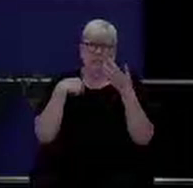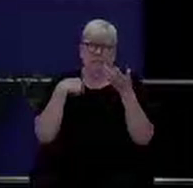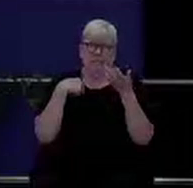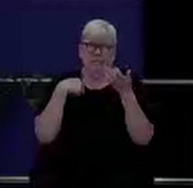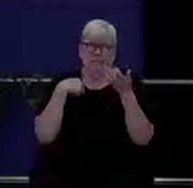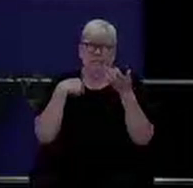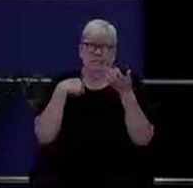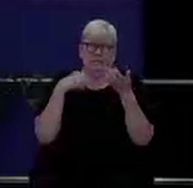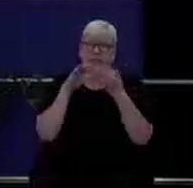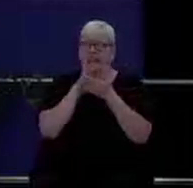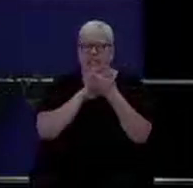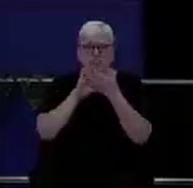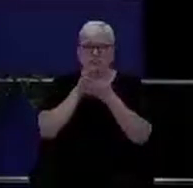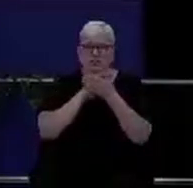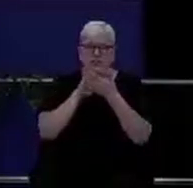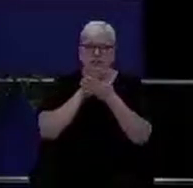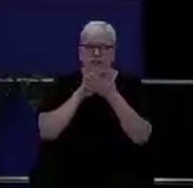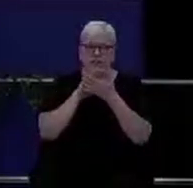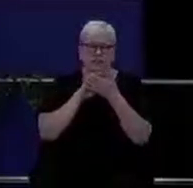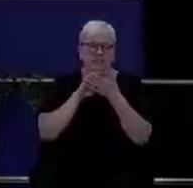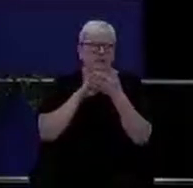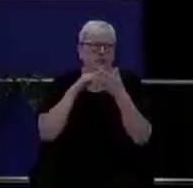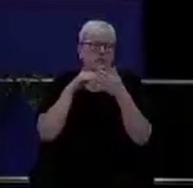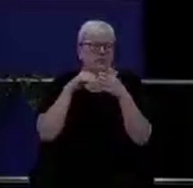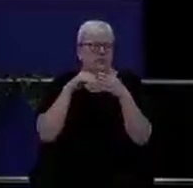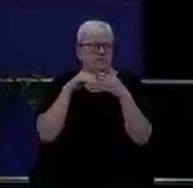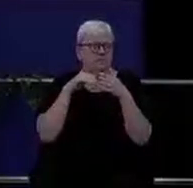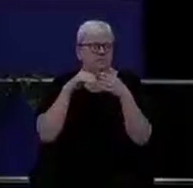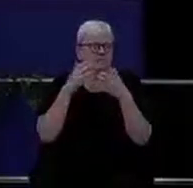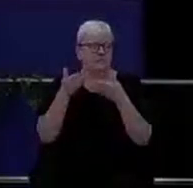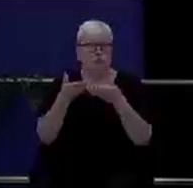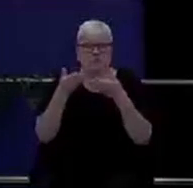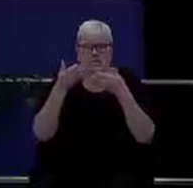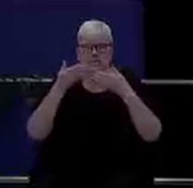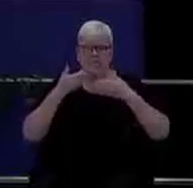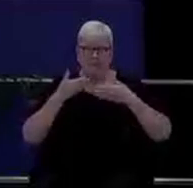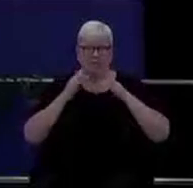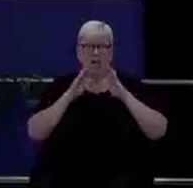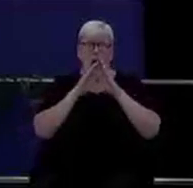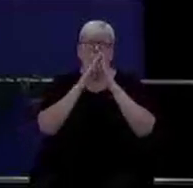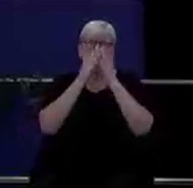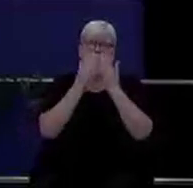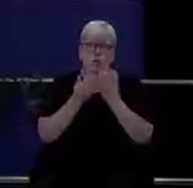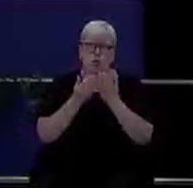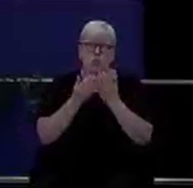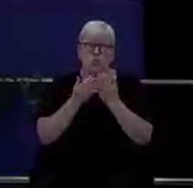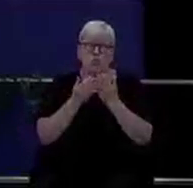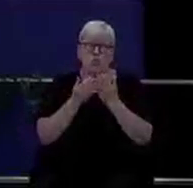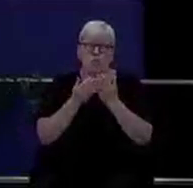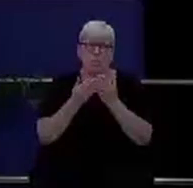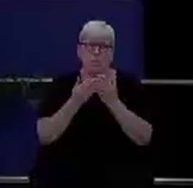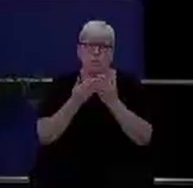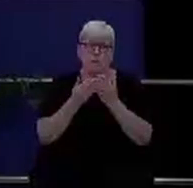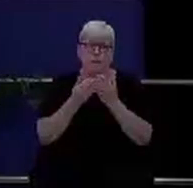I describe it in my first book, Corvus. I was given a rook and brought this rook